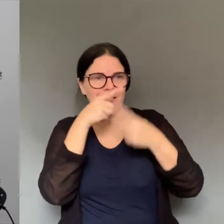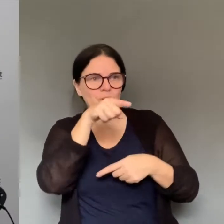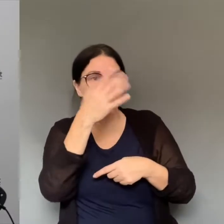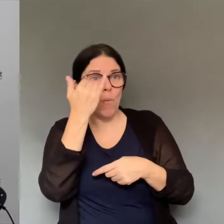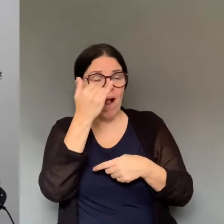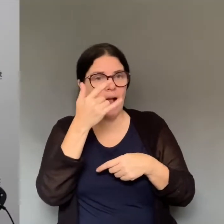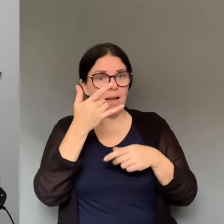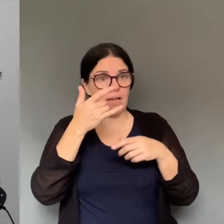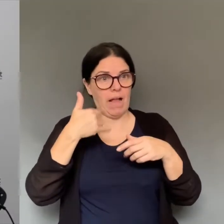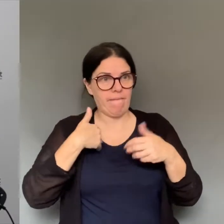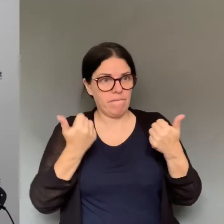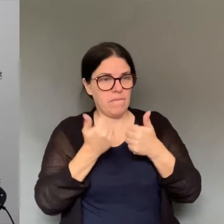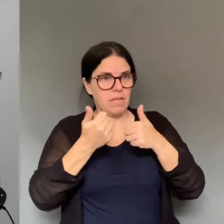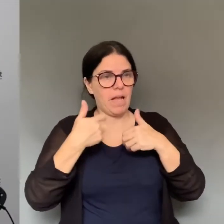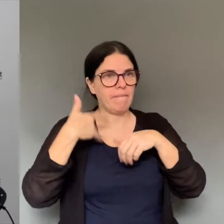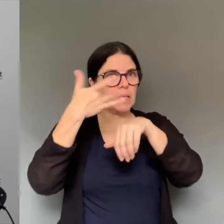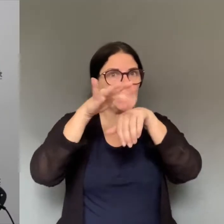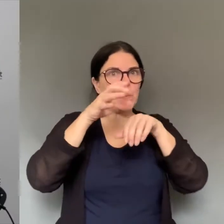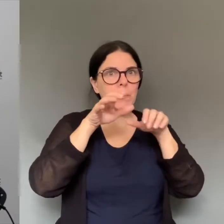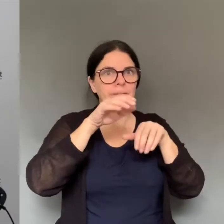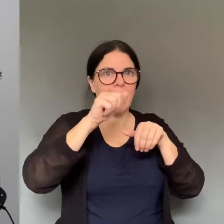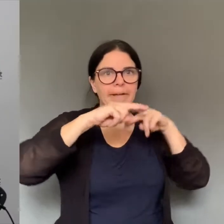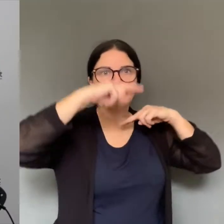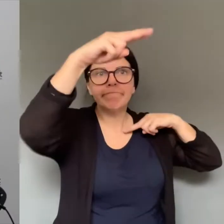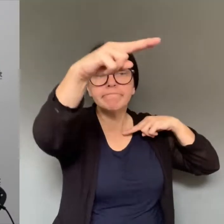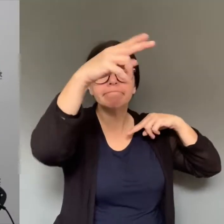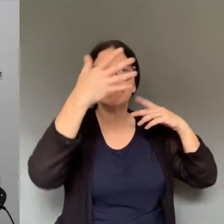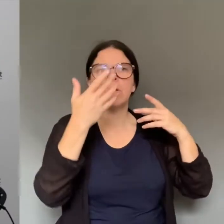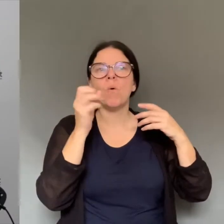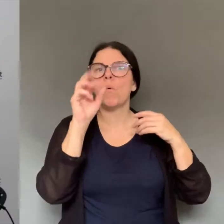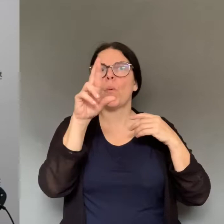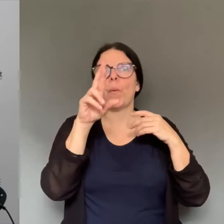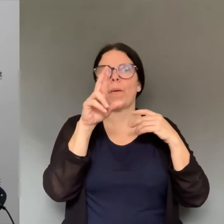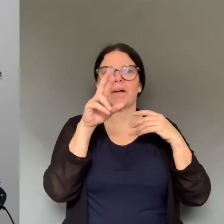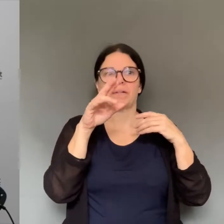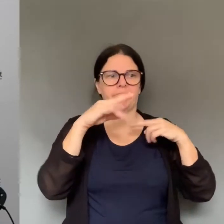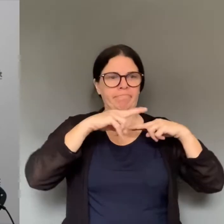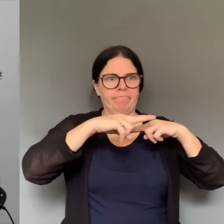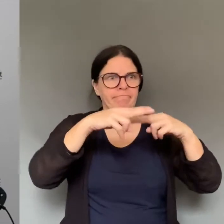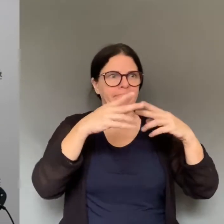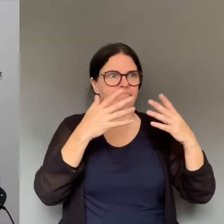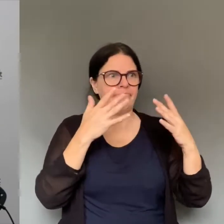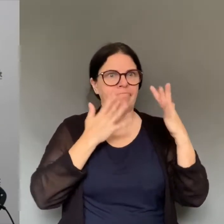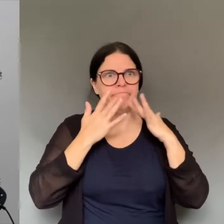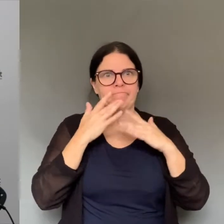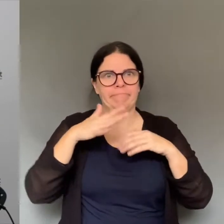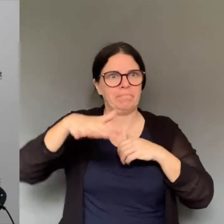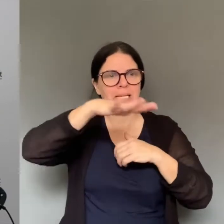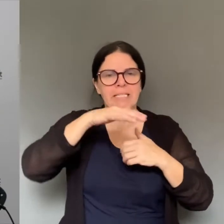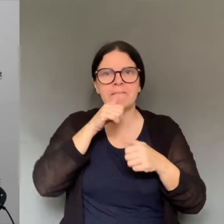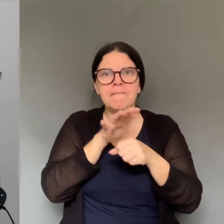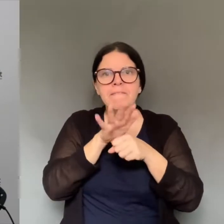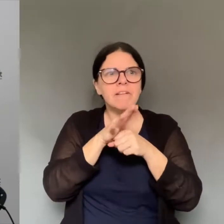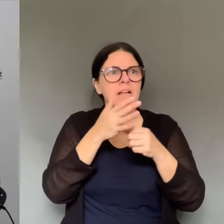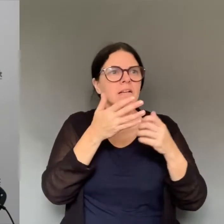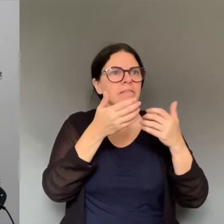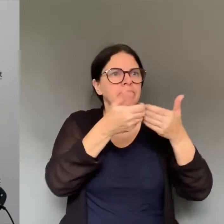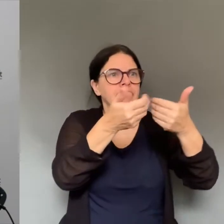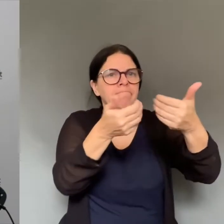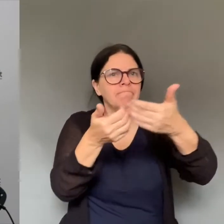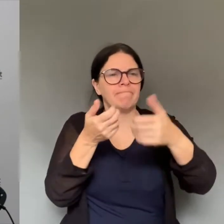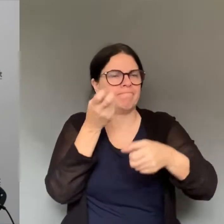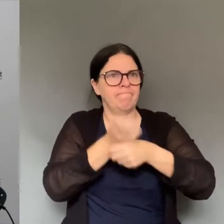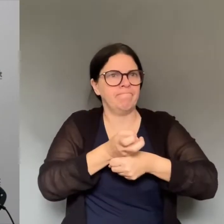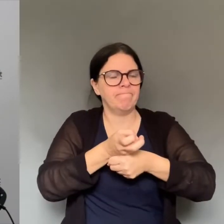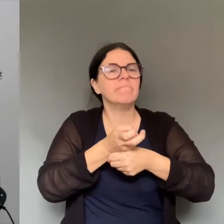appropriately given the layout of the facility, then some of those conversations will happen if these residents need to be moved to a different